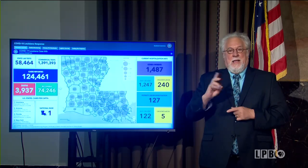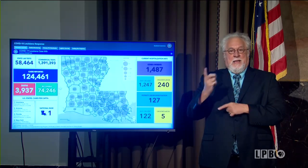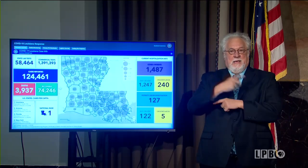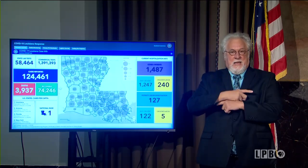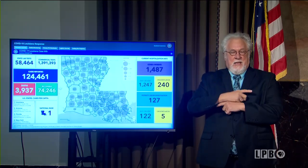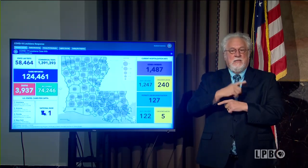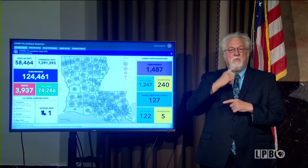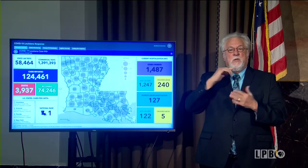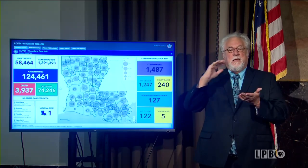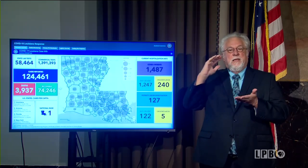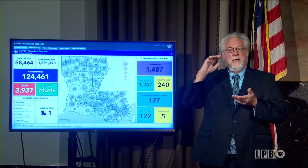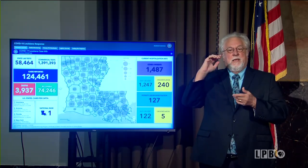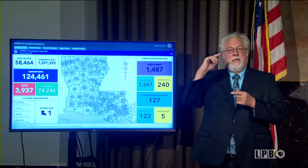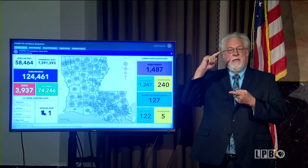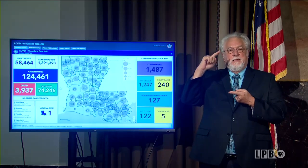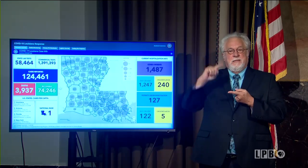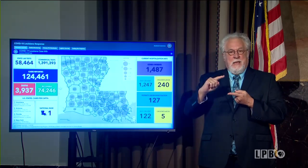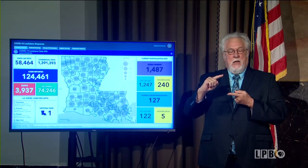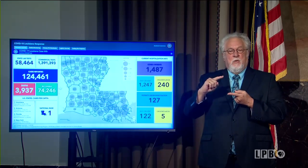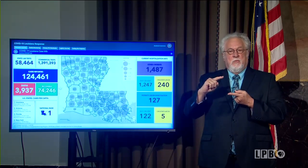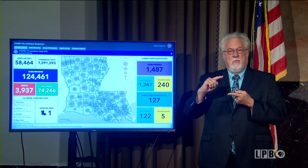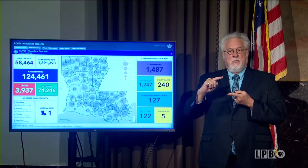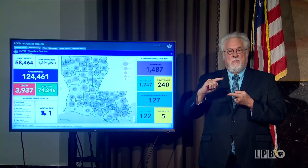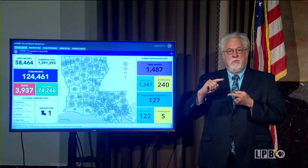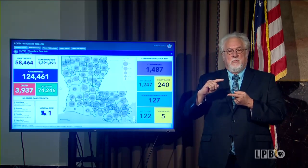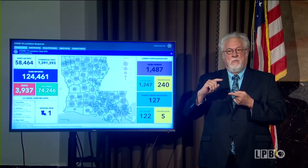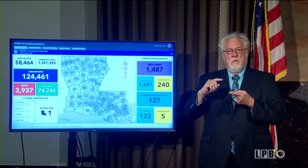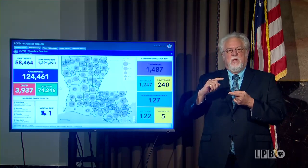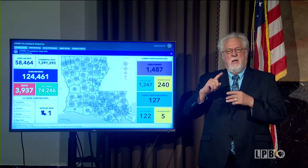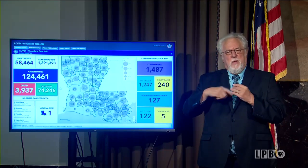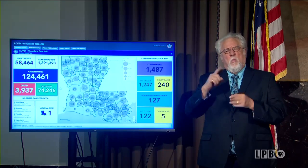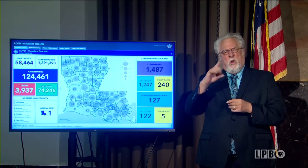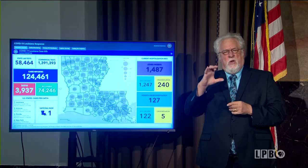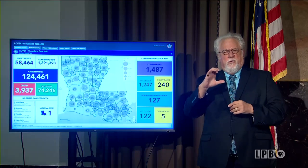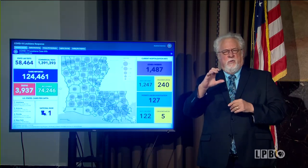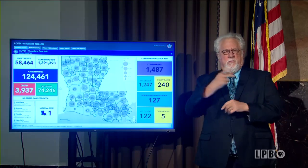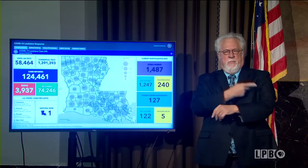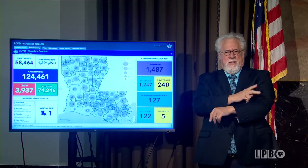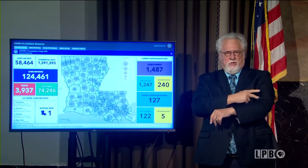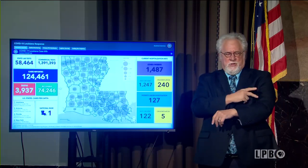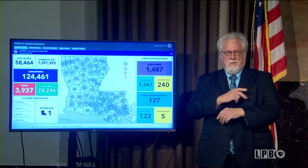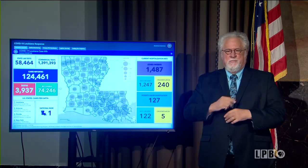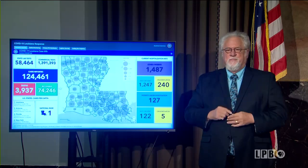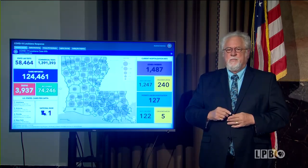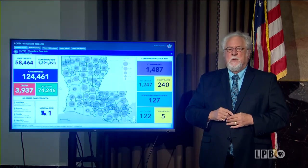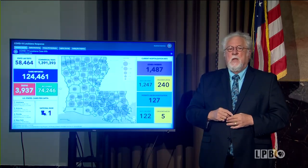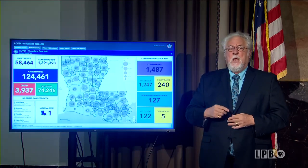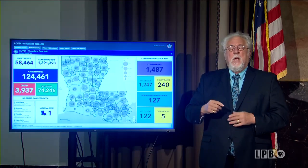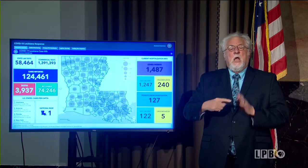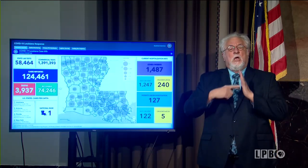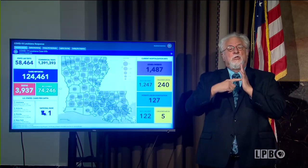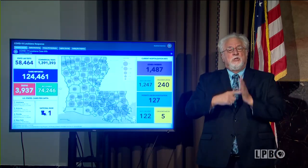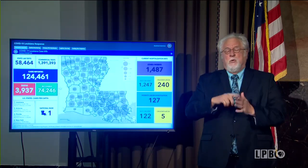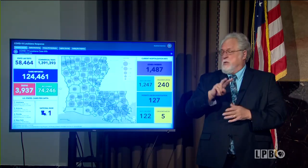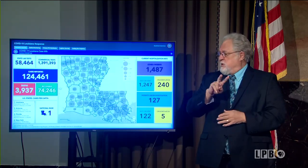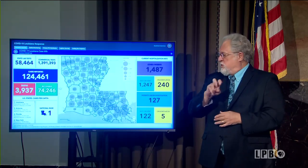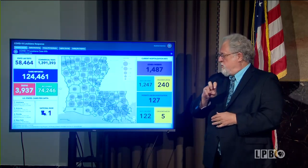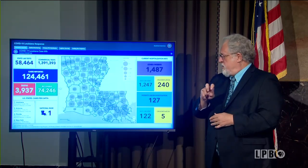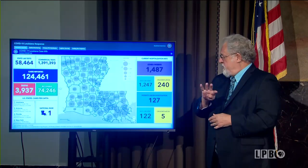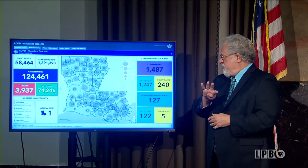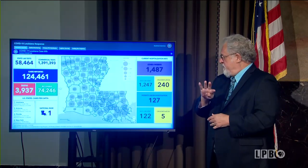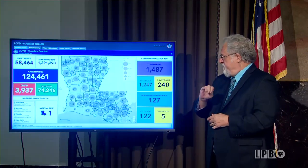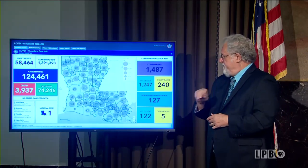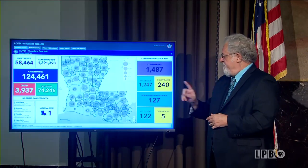or so is down by just over 100 patients. We are showing